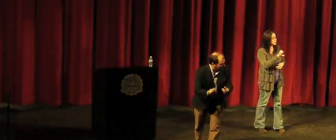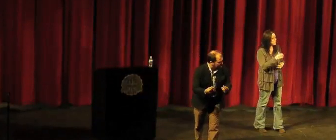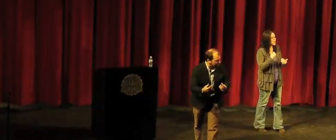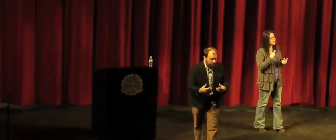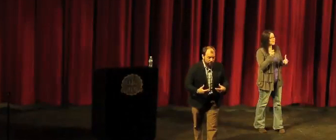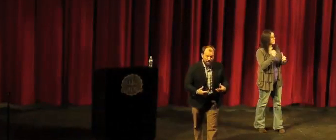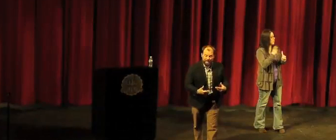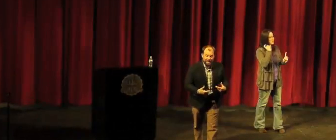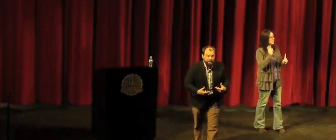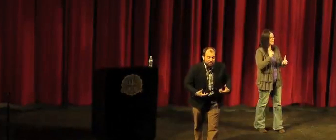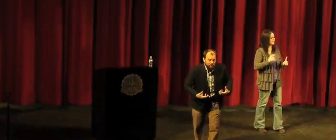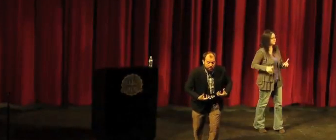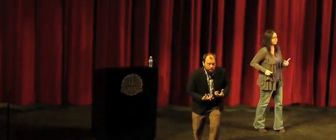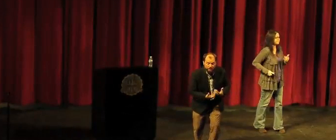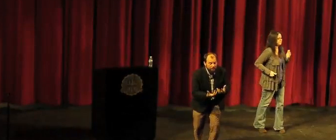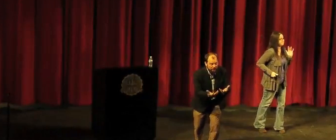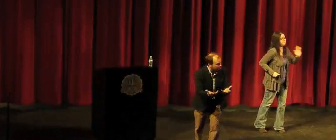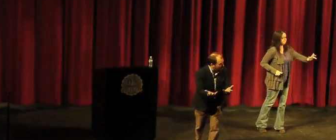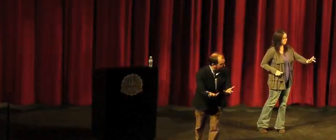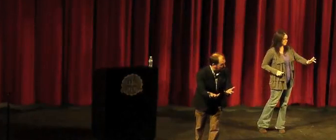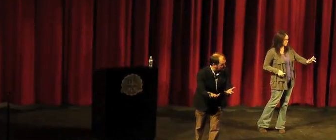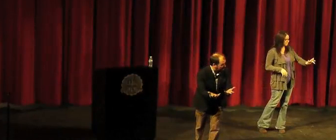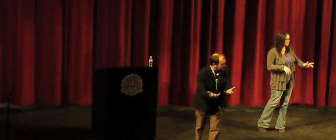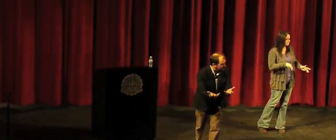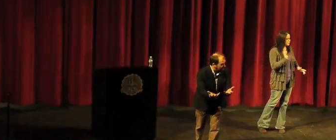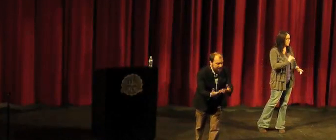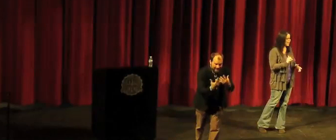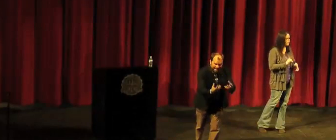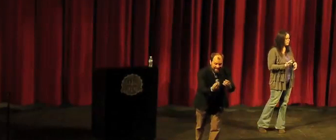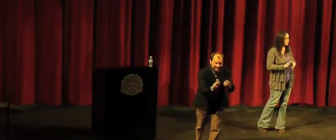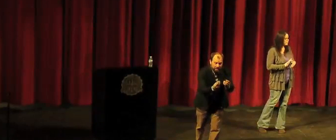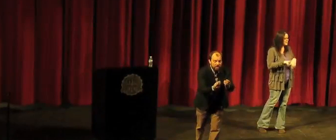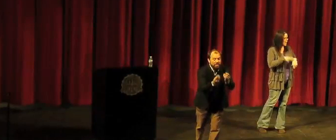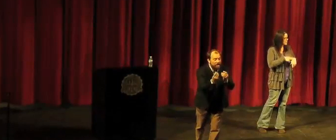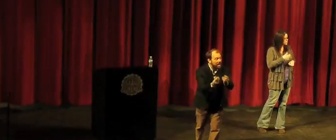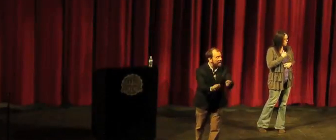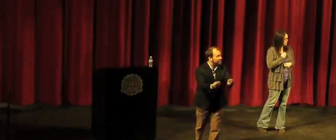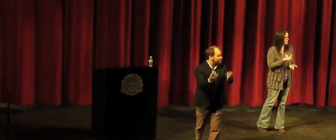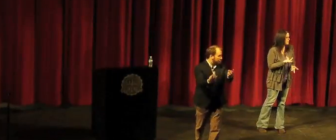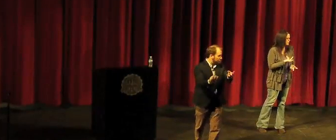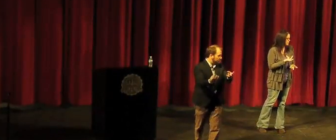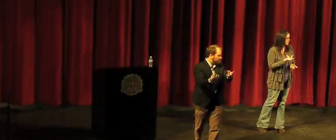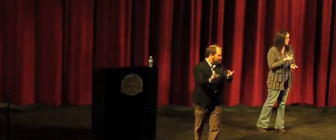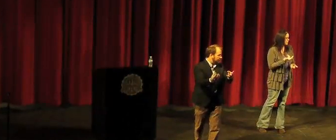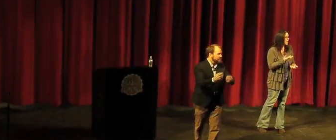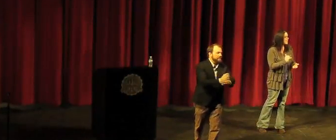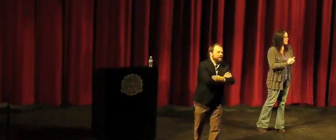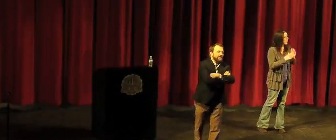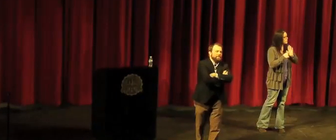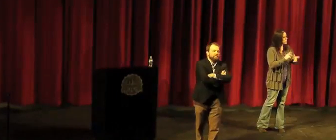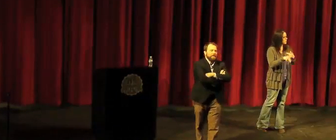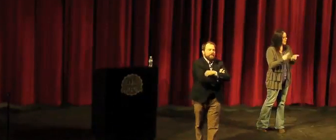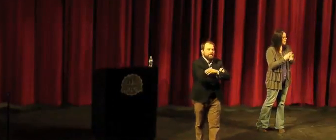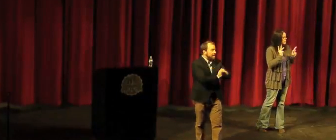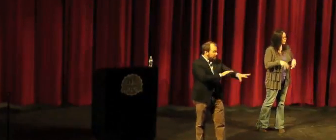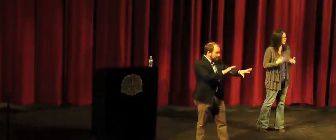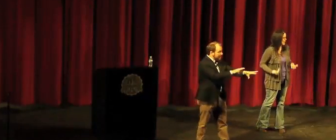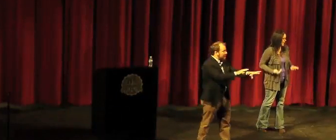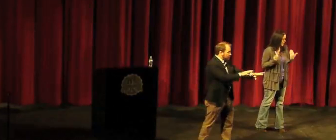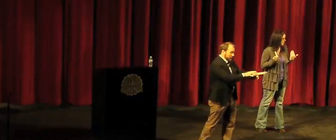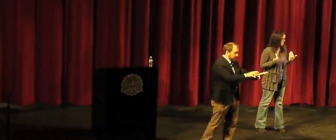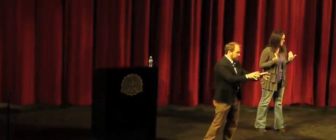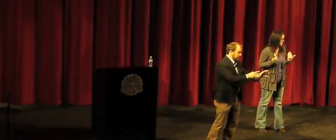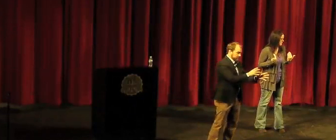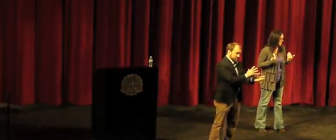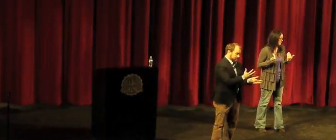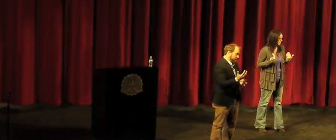sort of disposition, so that would sort of bubble up out of me naturally, and that's now the kind of person I am. That's